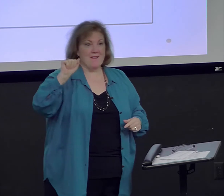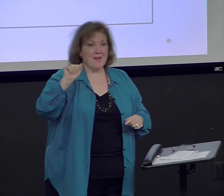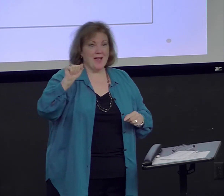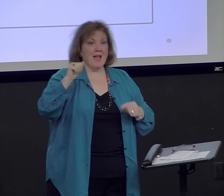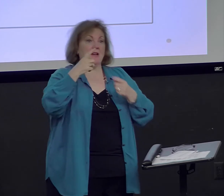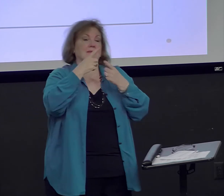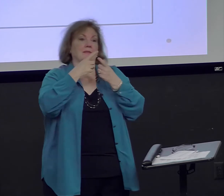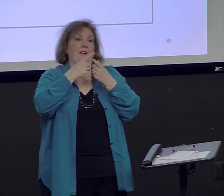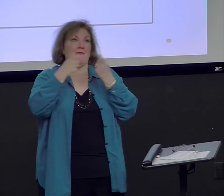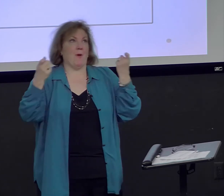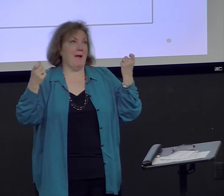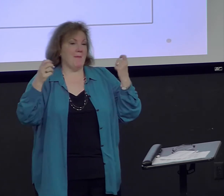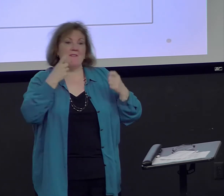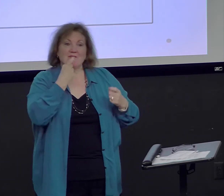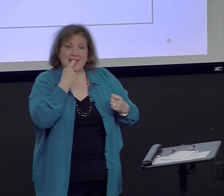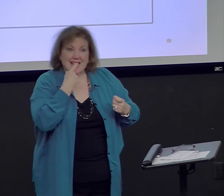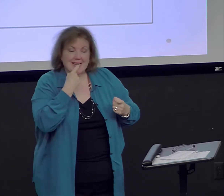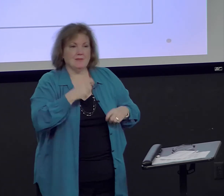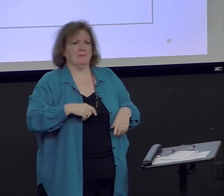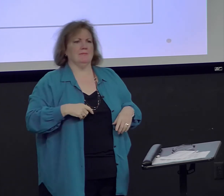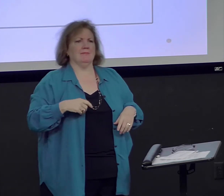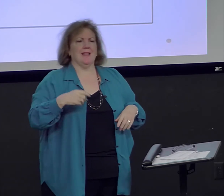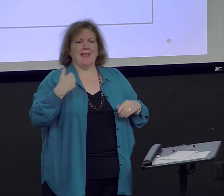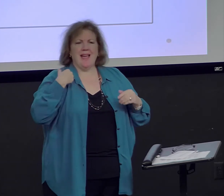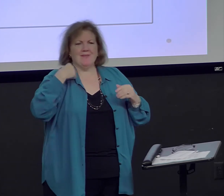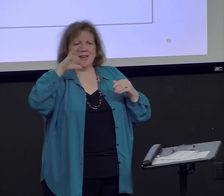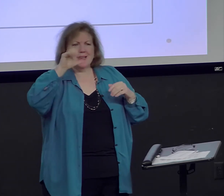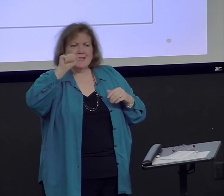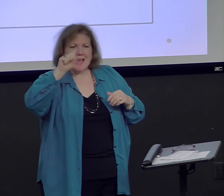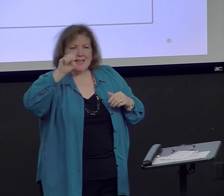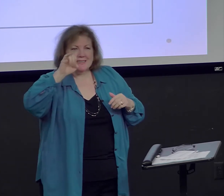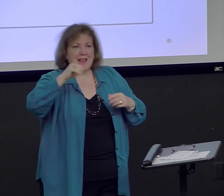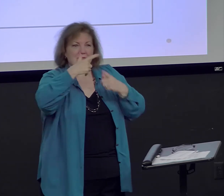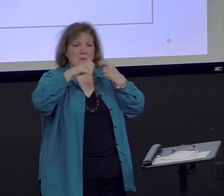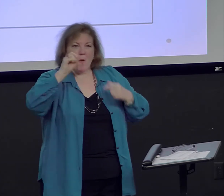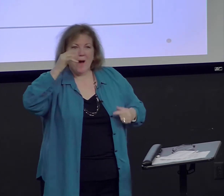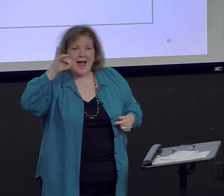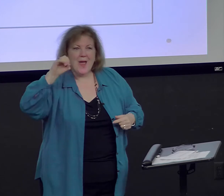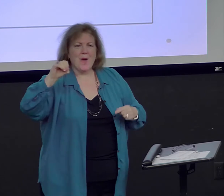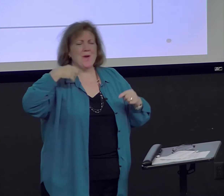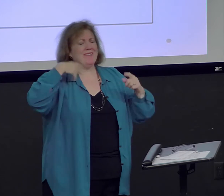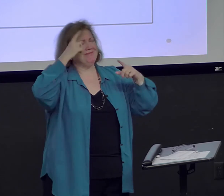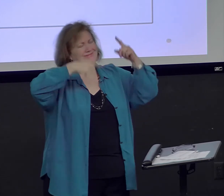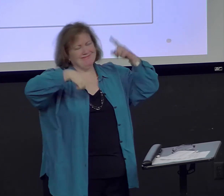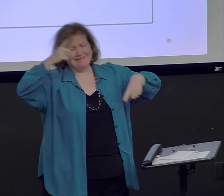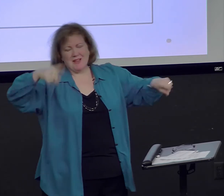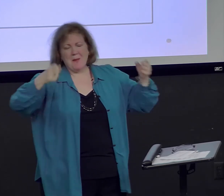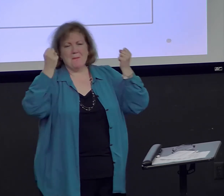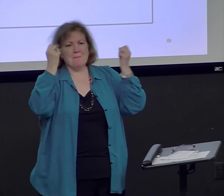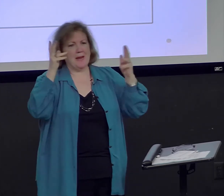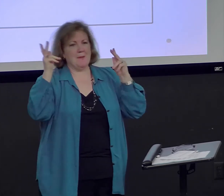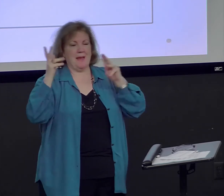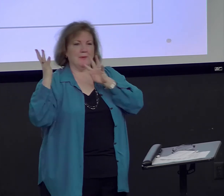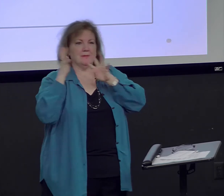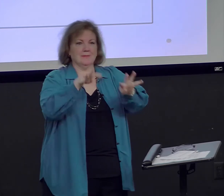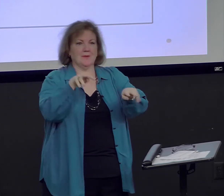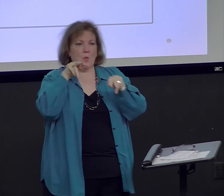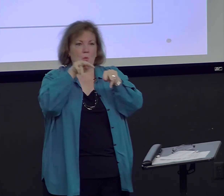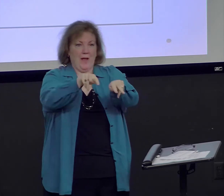individuals from Holland, Australia, Finland, Cassie from Ohio, for example. So